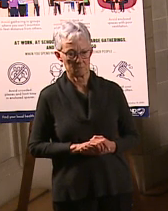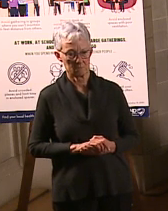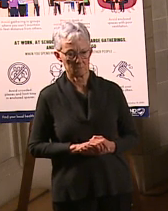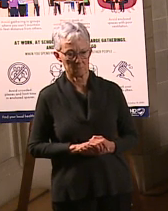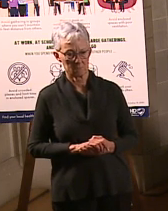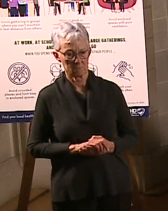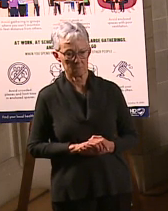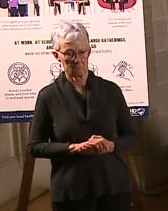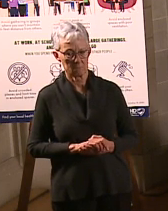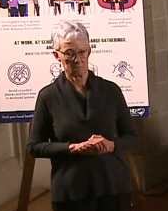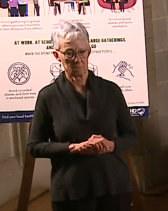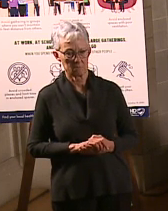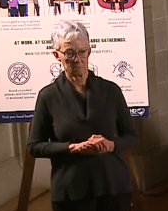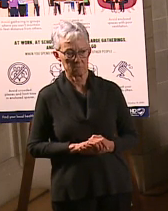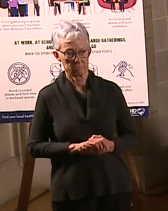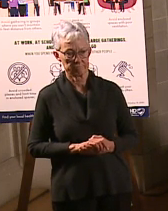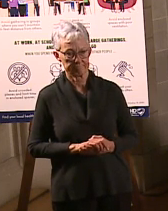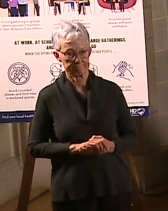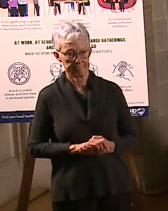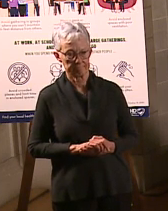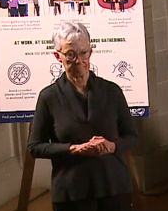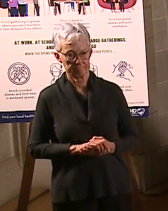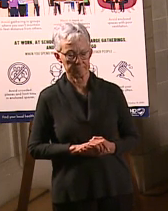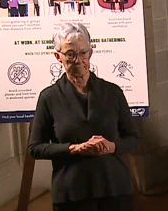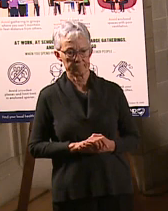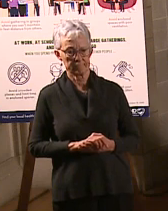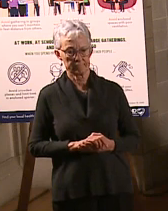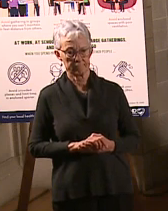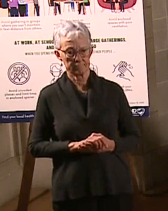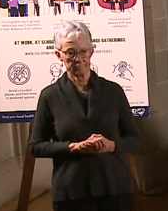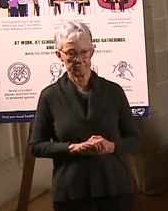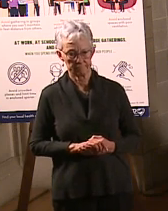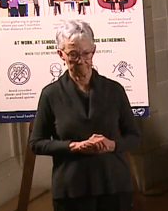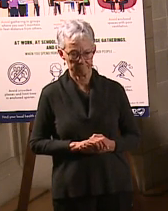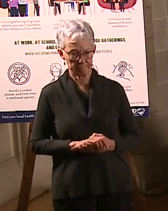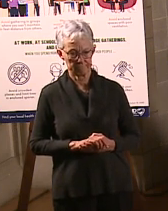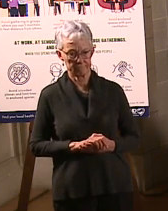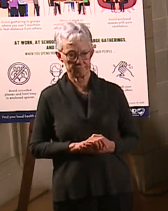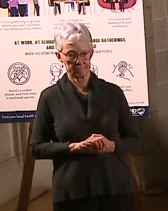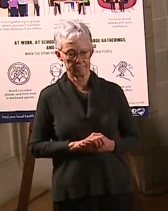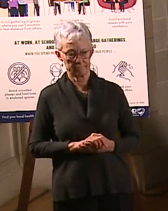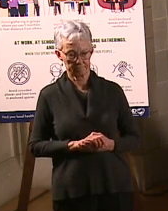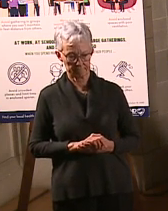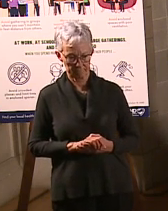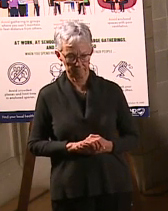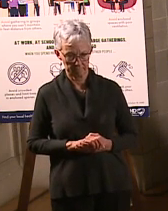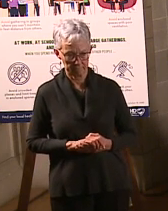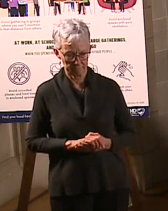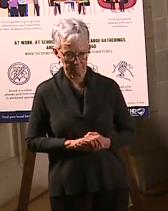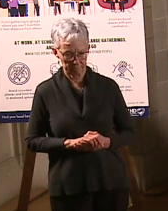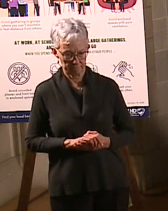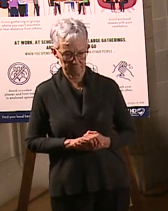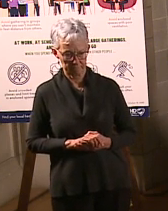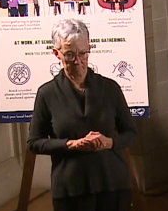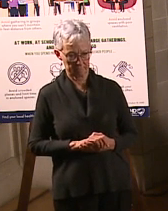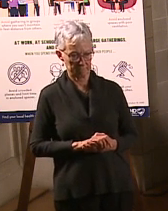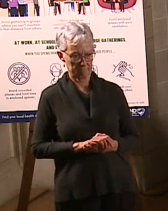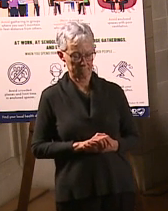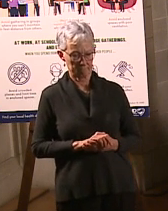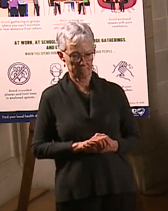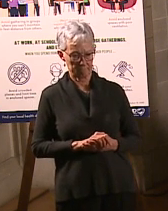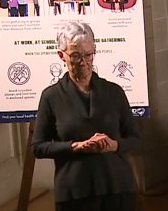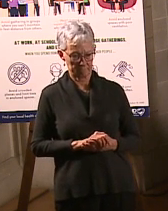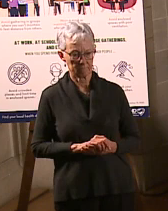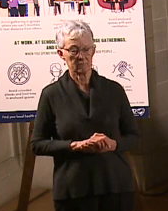apparent penalty, how can the state enforce this at any point going forward?